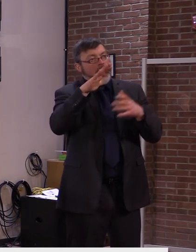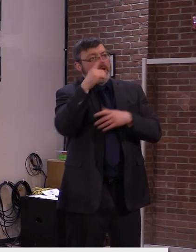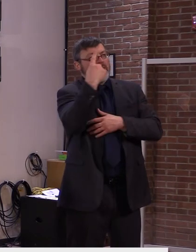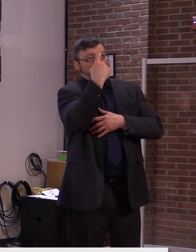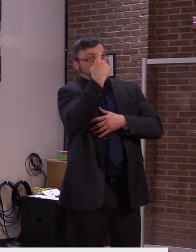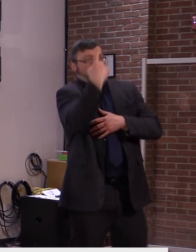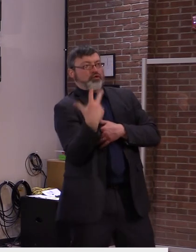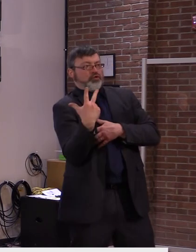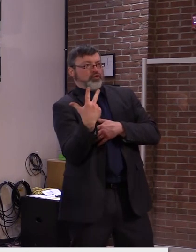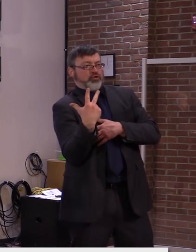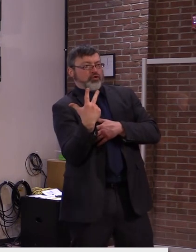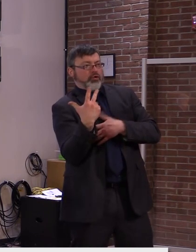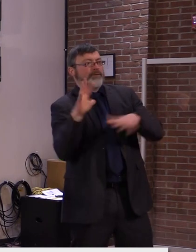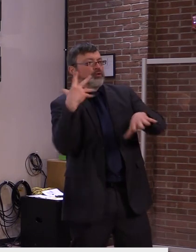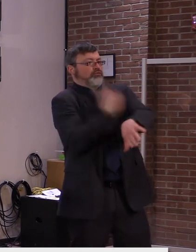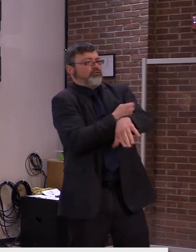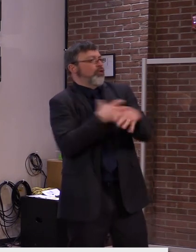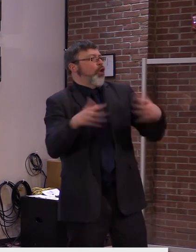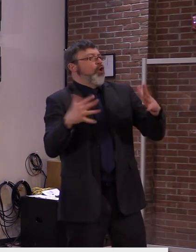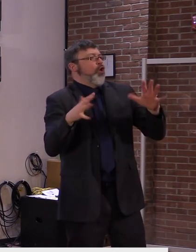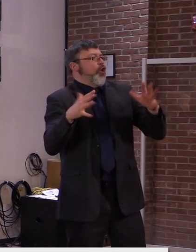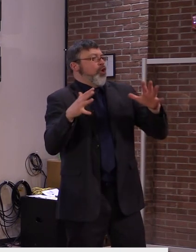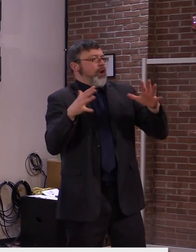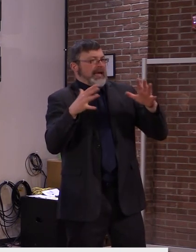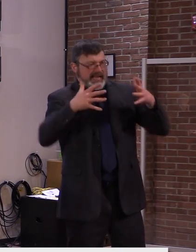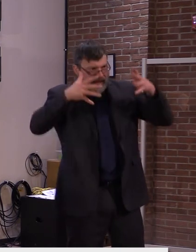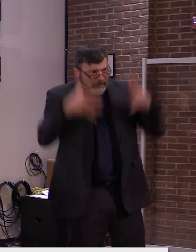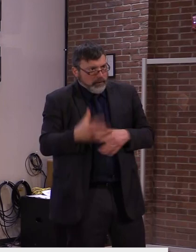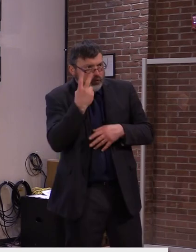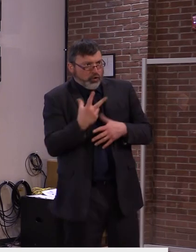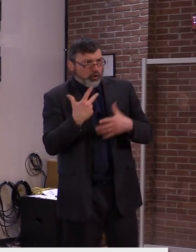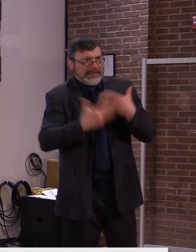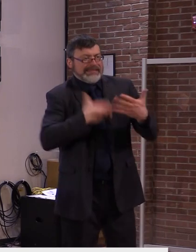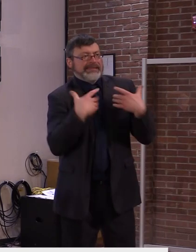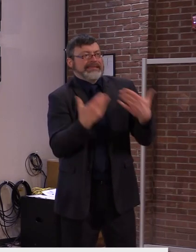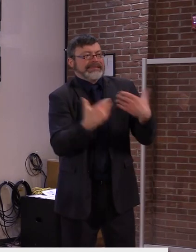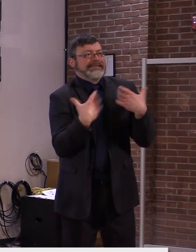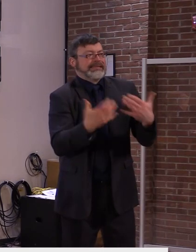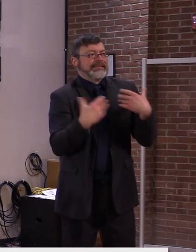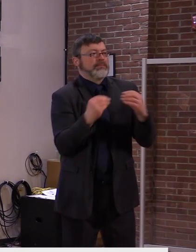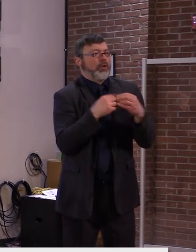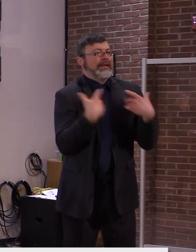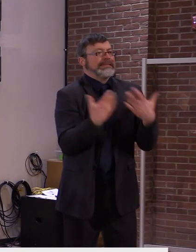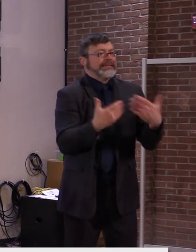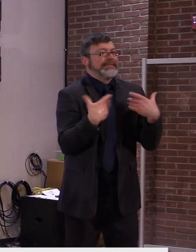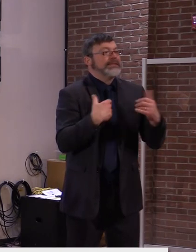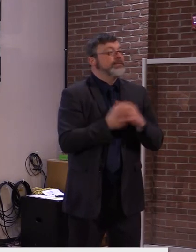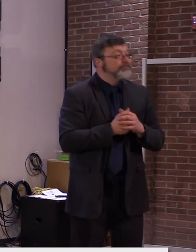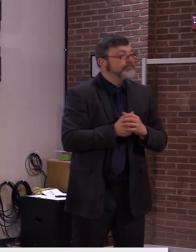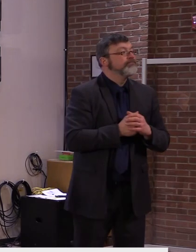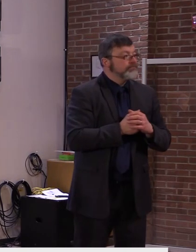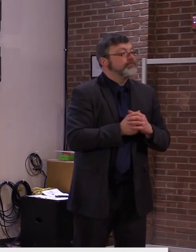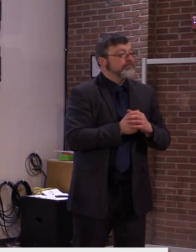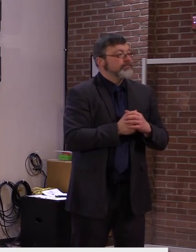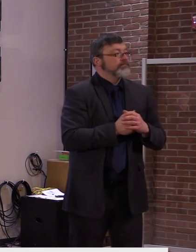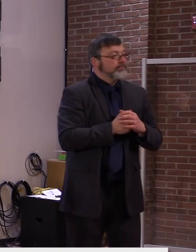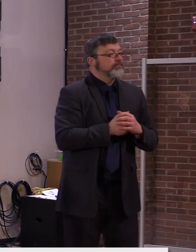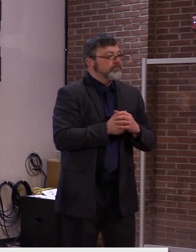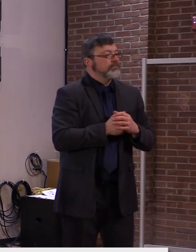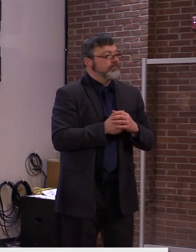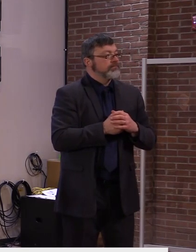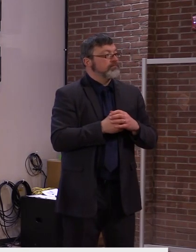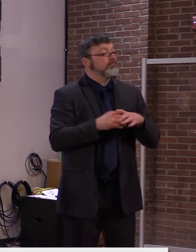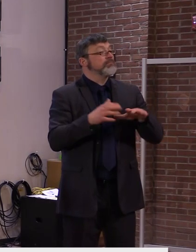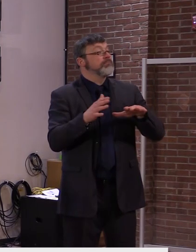are adding agencies helping us to administer vaccines to the homebound individuals, and these will include